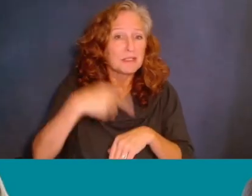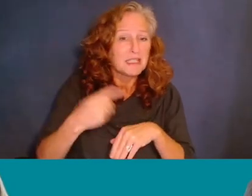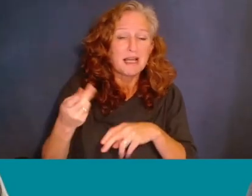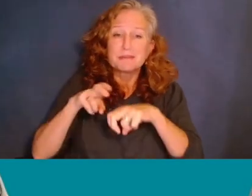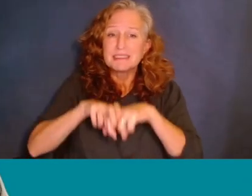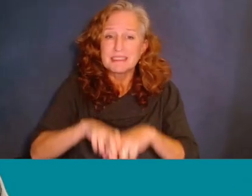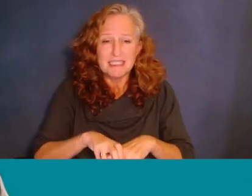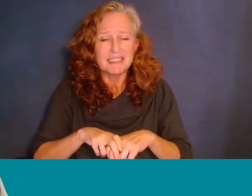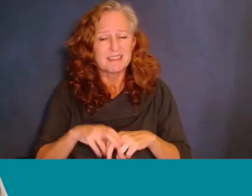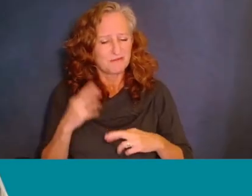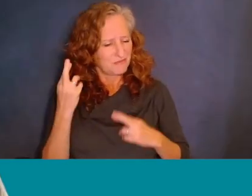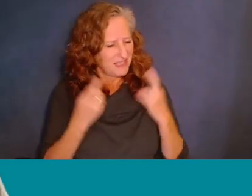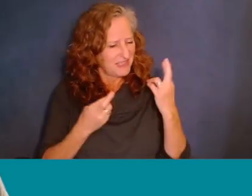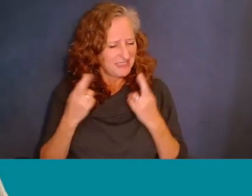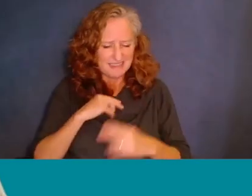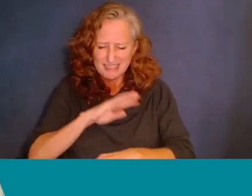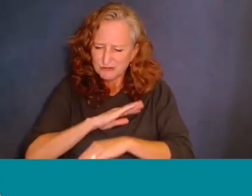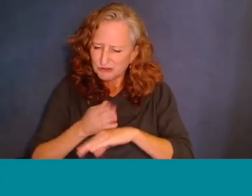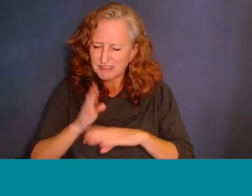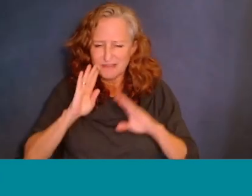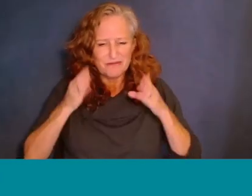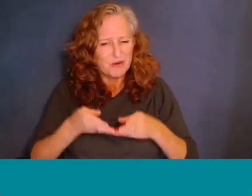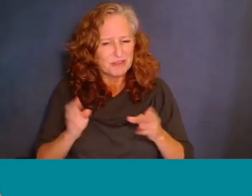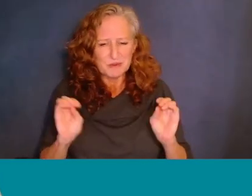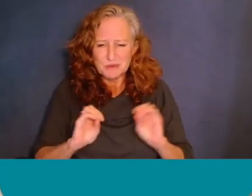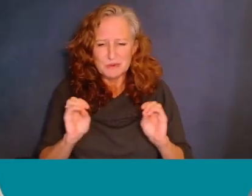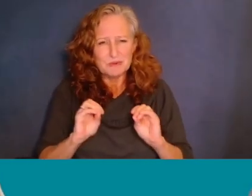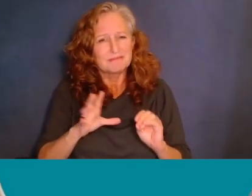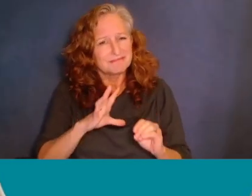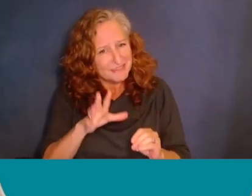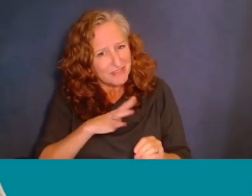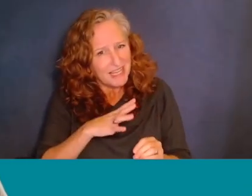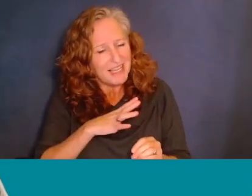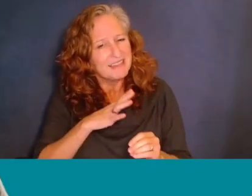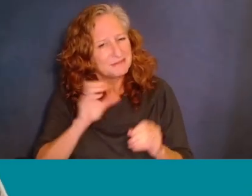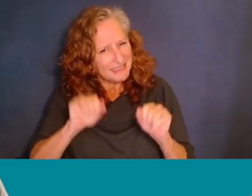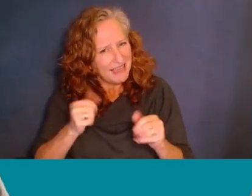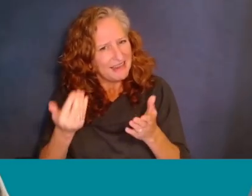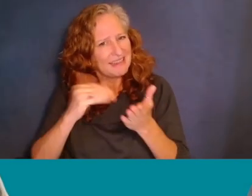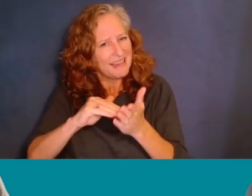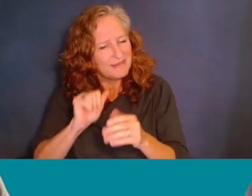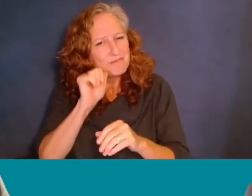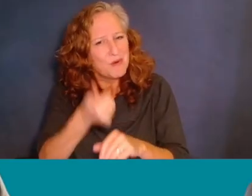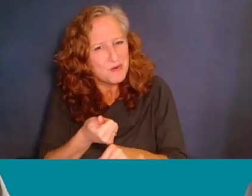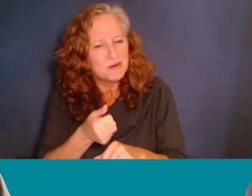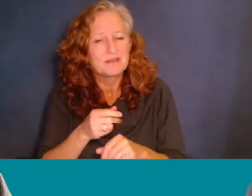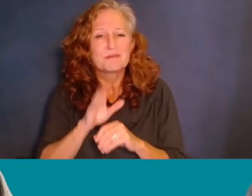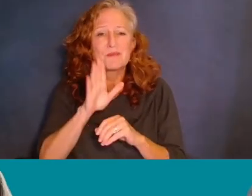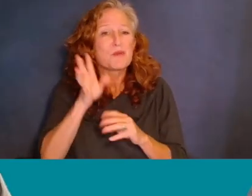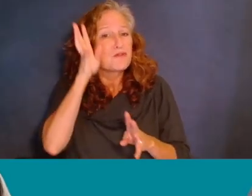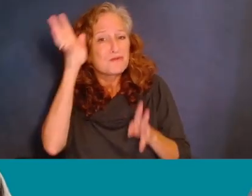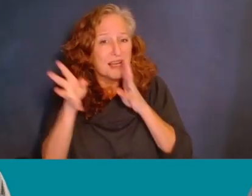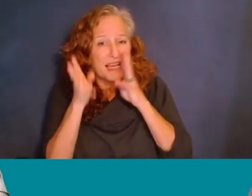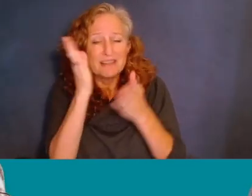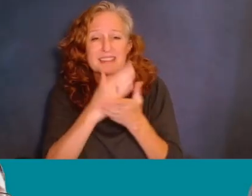creative way is not going to always, your creative side isn't always going to show up for work with you. So it's all right if you tell it to